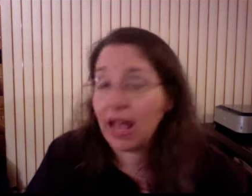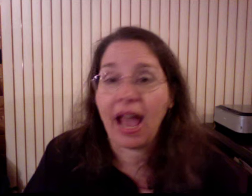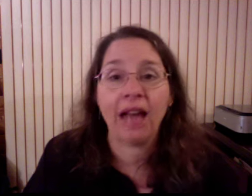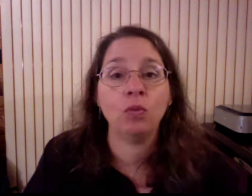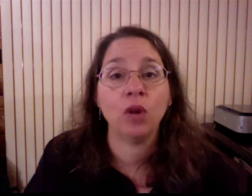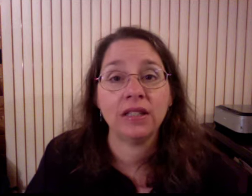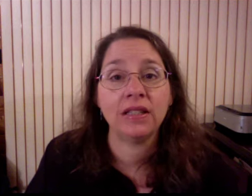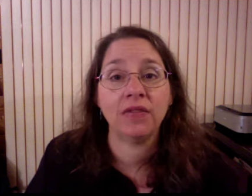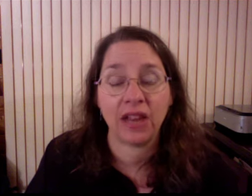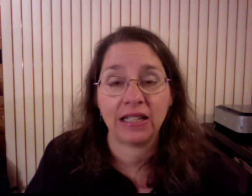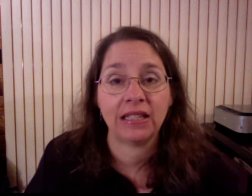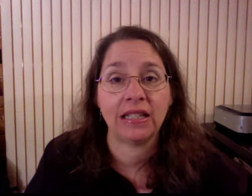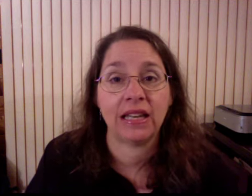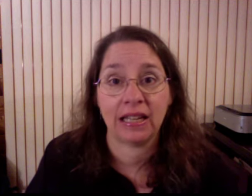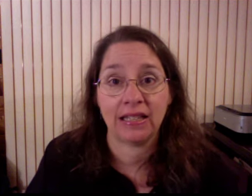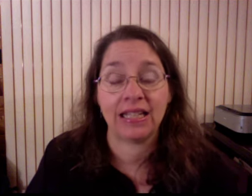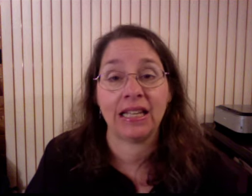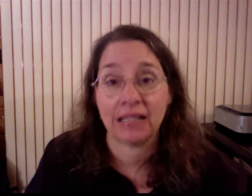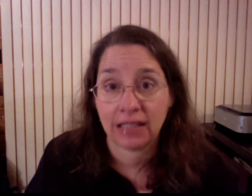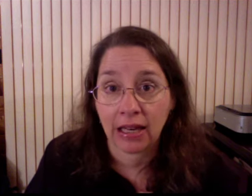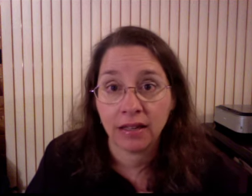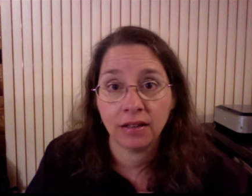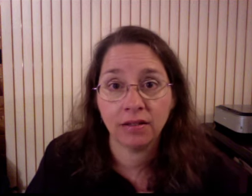And once the fantasy is incited,